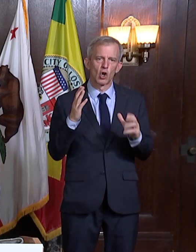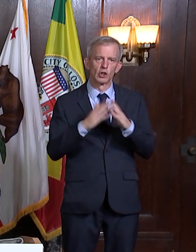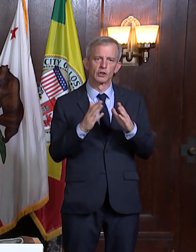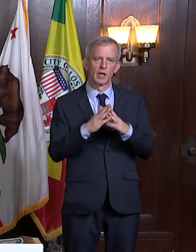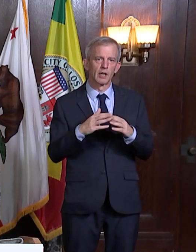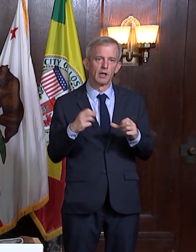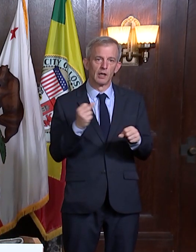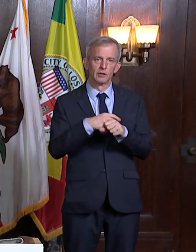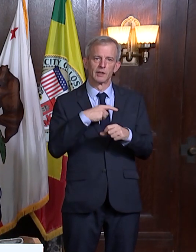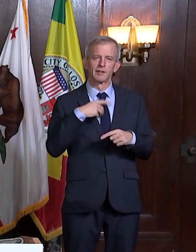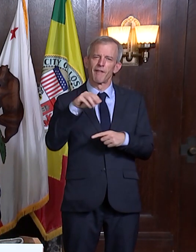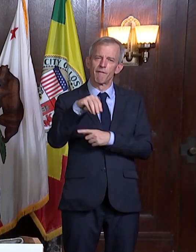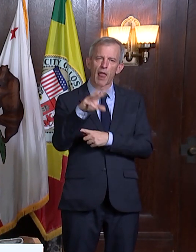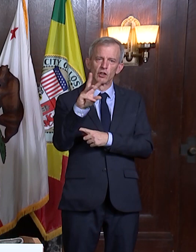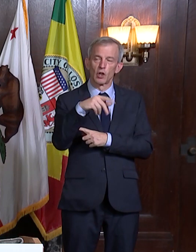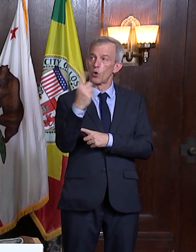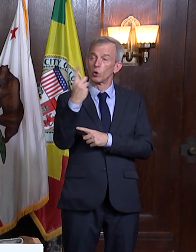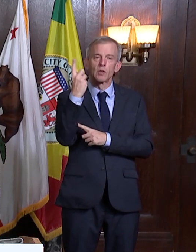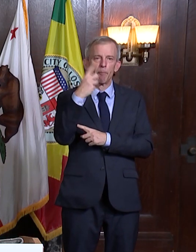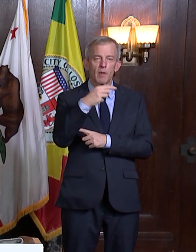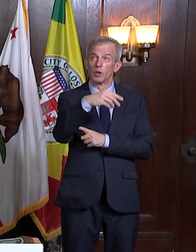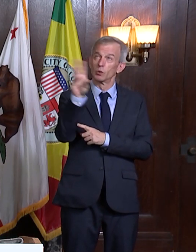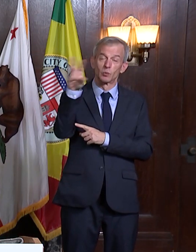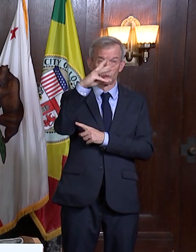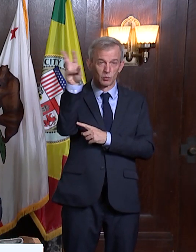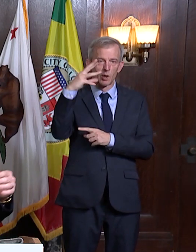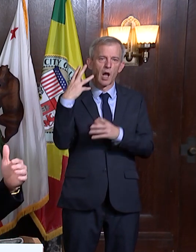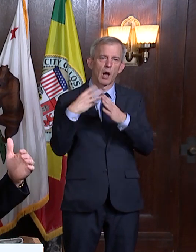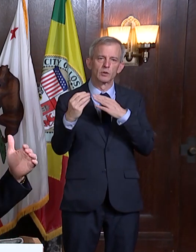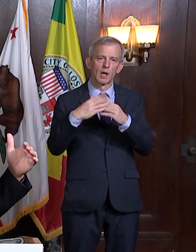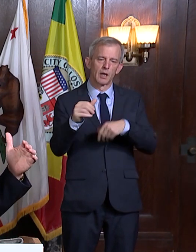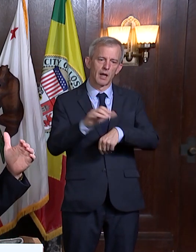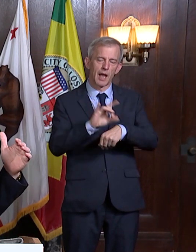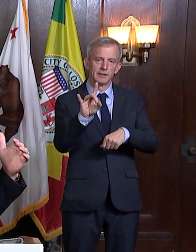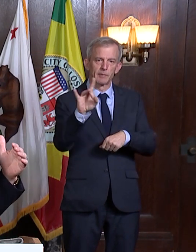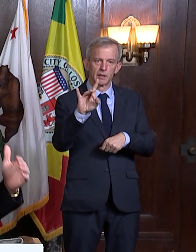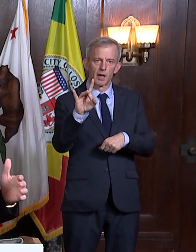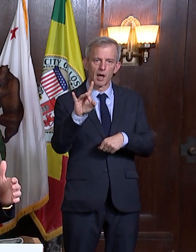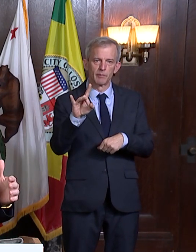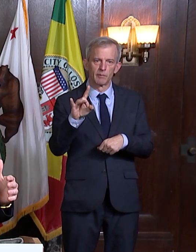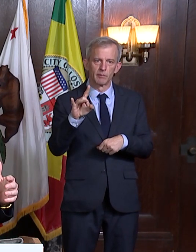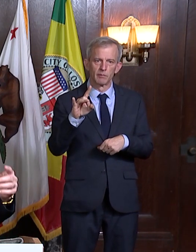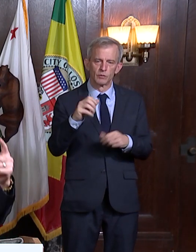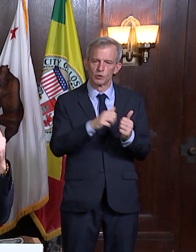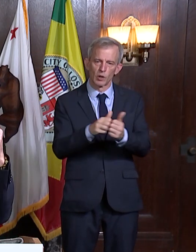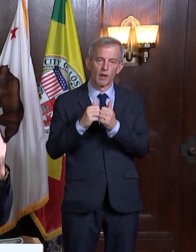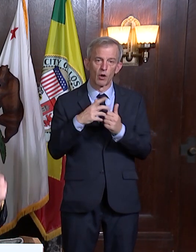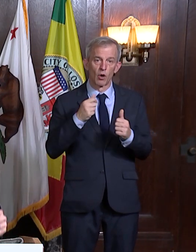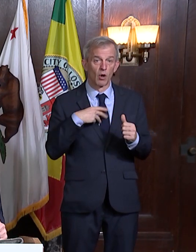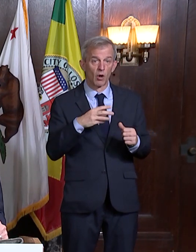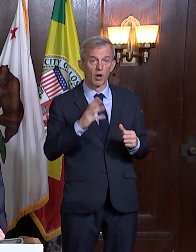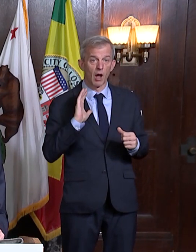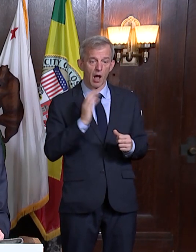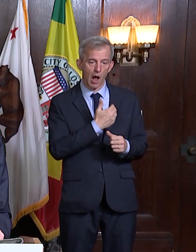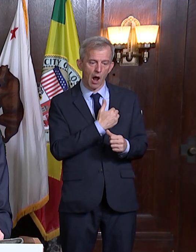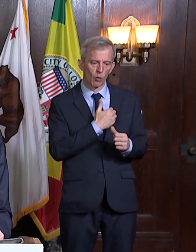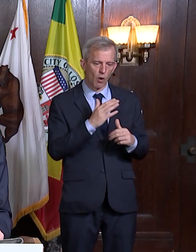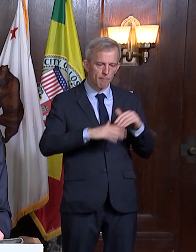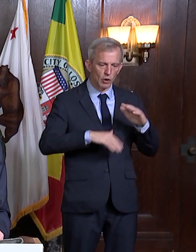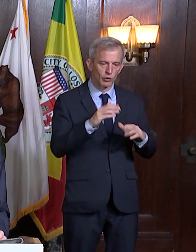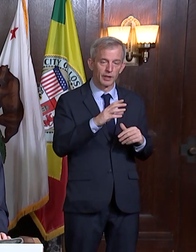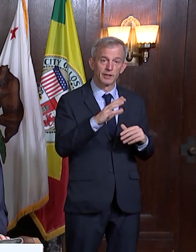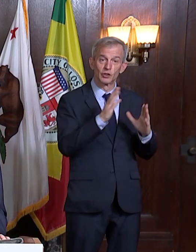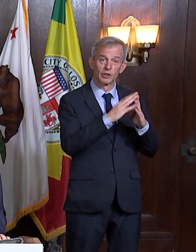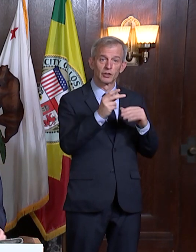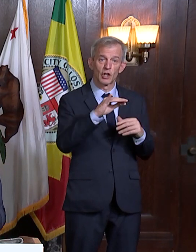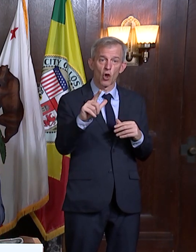make LA shine at 8 p.m. on Saturday, just as we light up some of our most iconic buildings from here at City Hall to